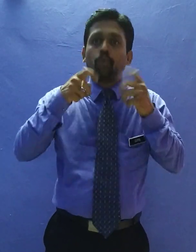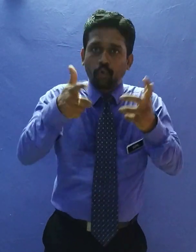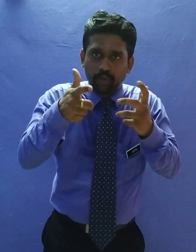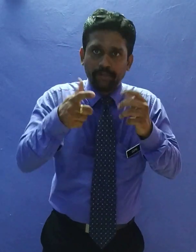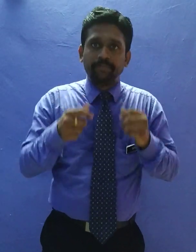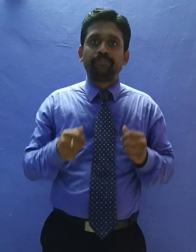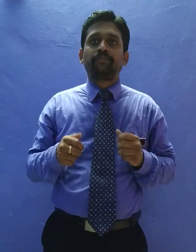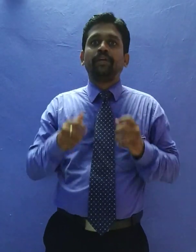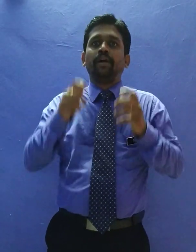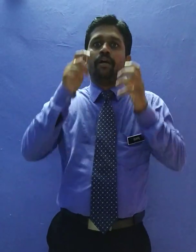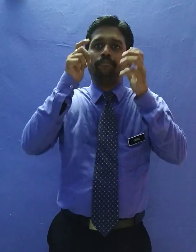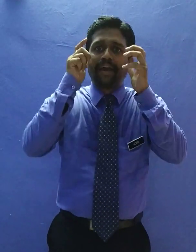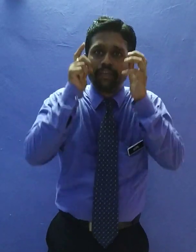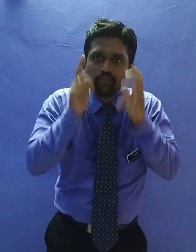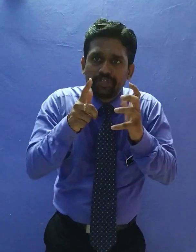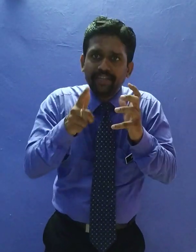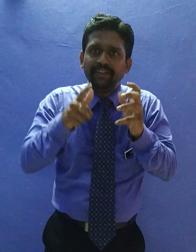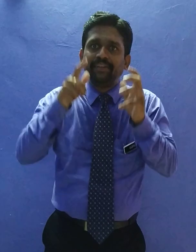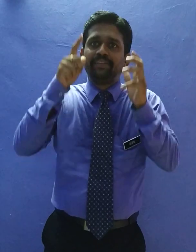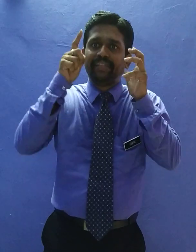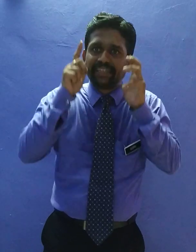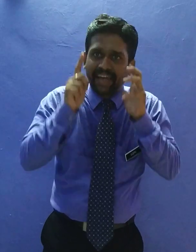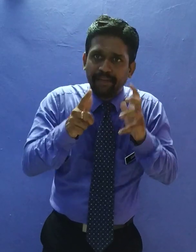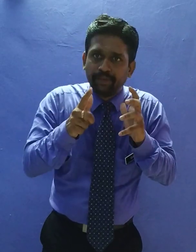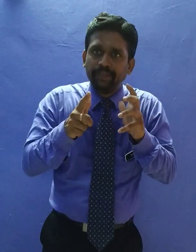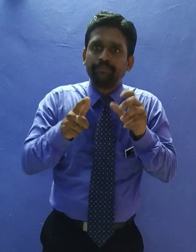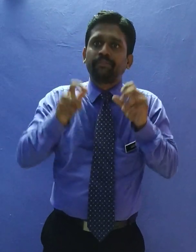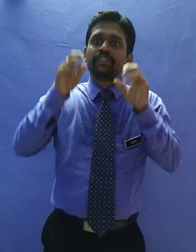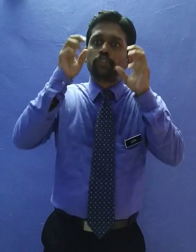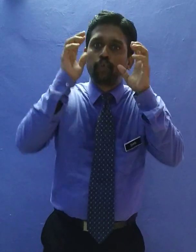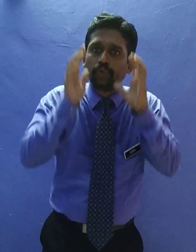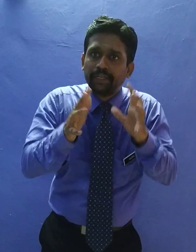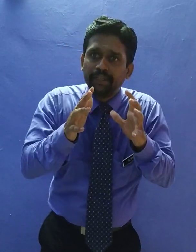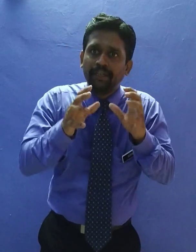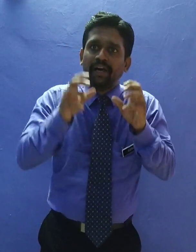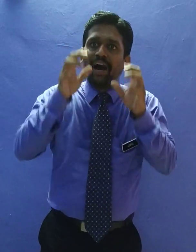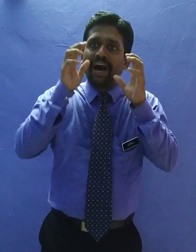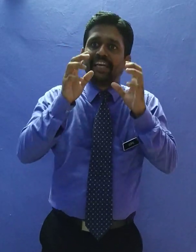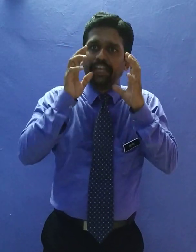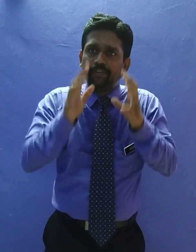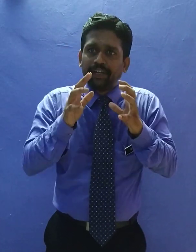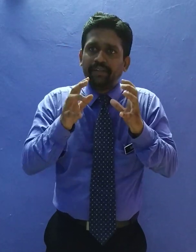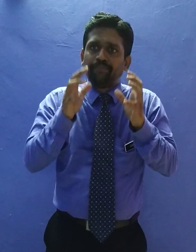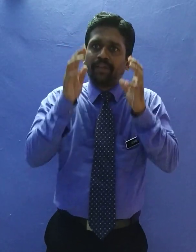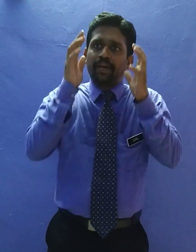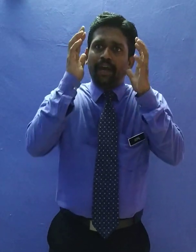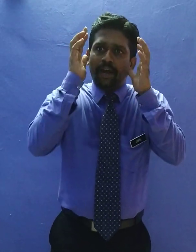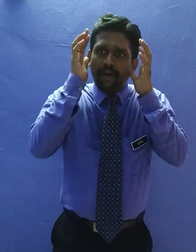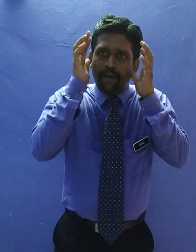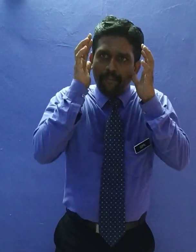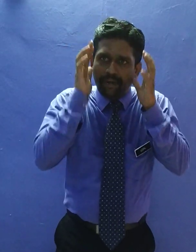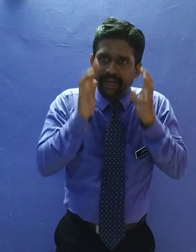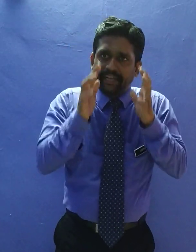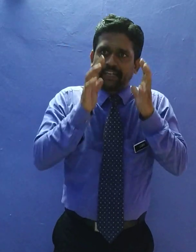crook. By using the timer, students are given